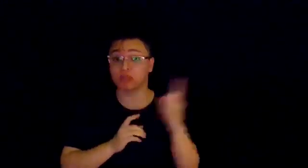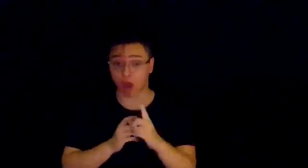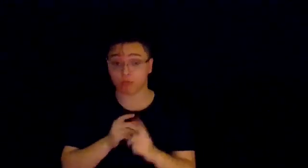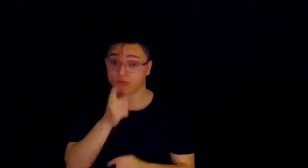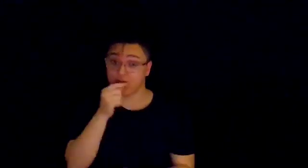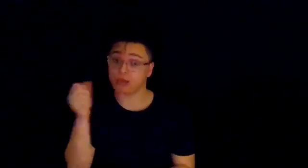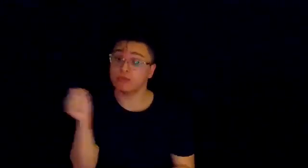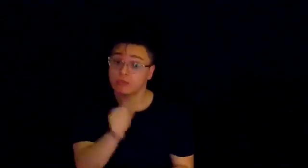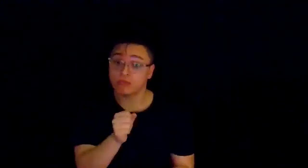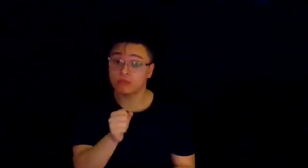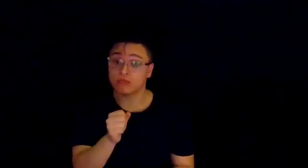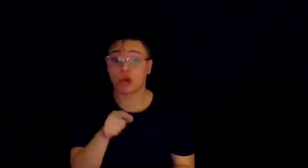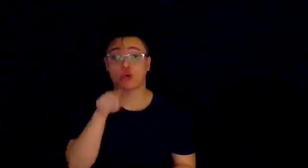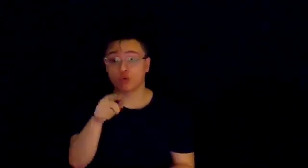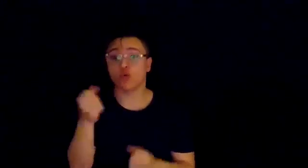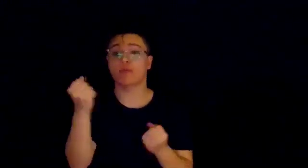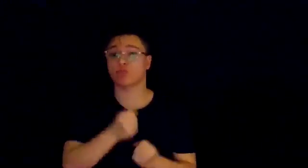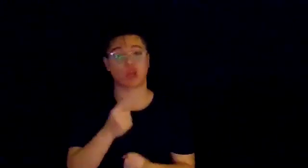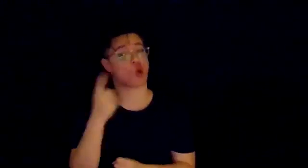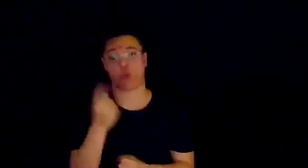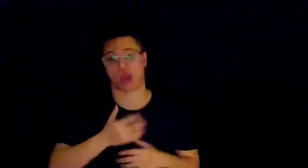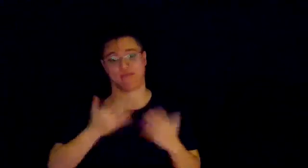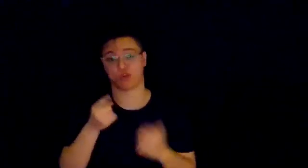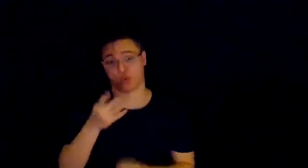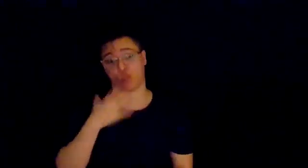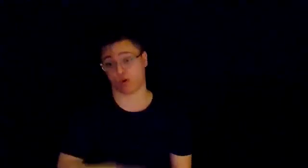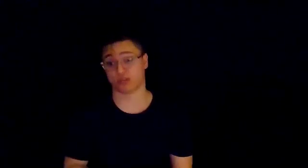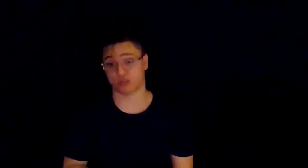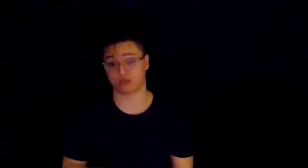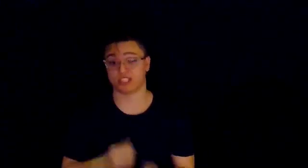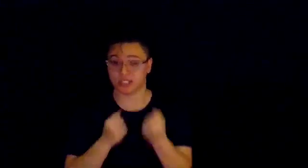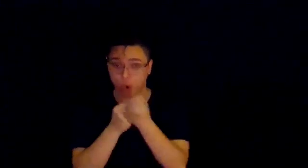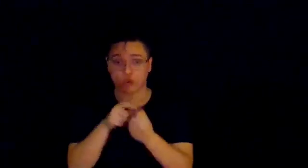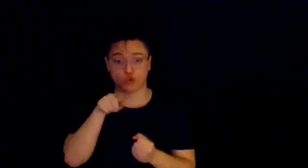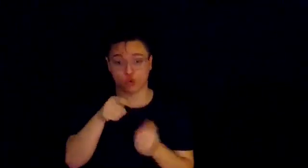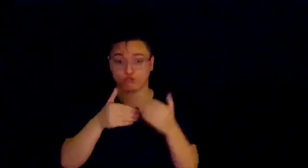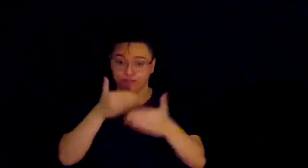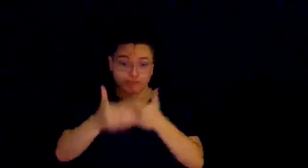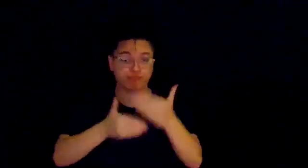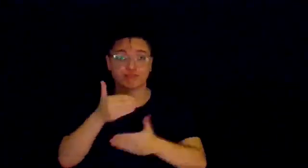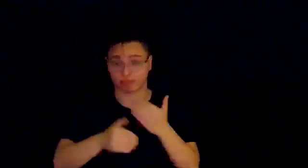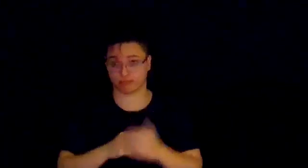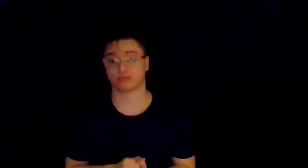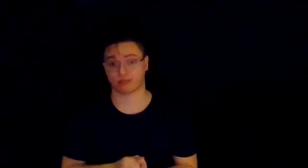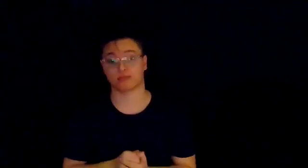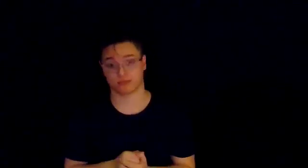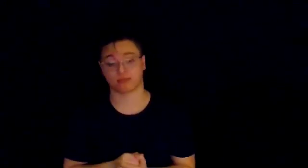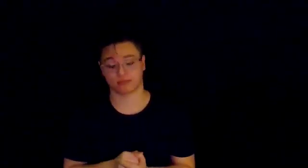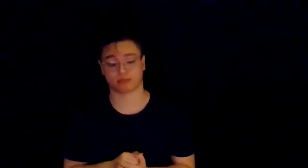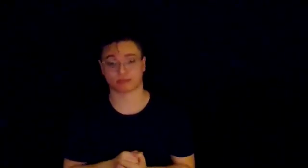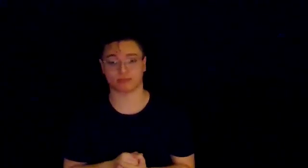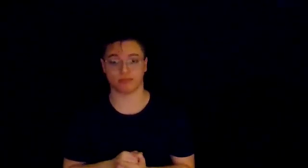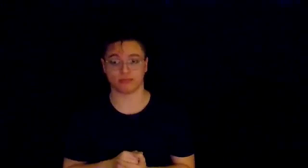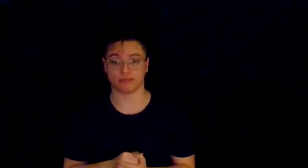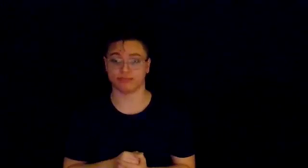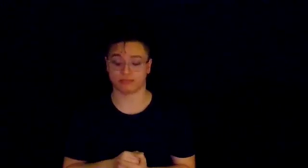Before, you know, you can also arrange to have your case manager come with you before the meeting if you feel comfortable. It's really whoever you want, whoever you need to support you